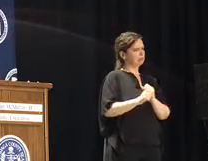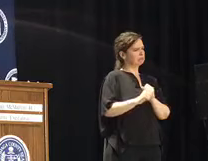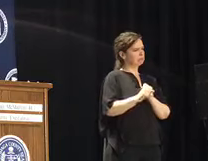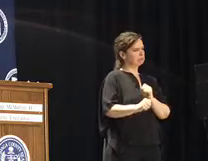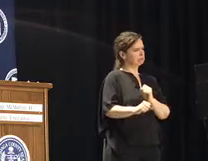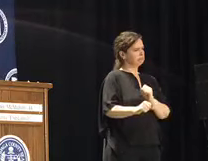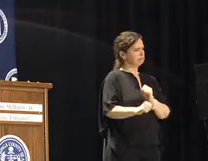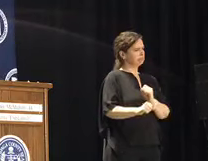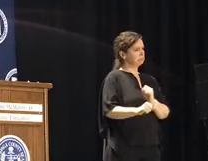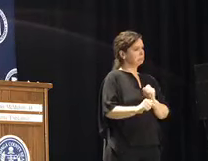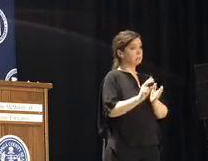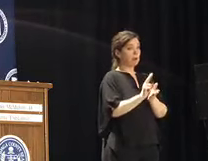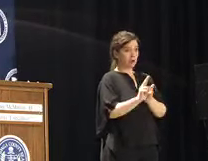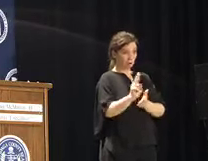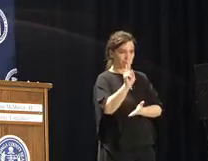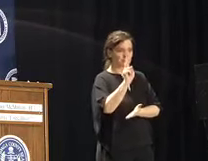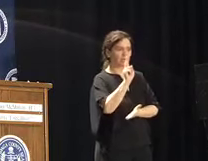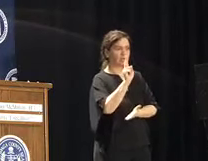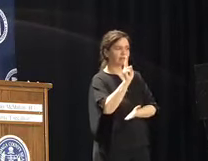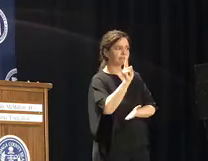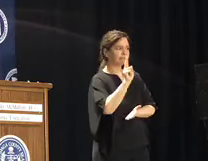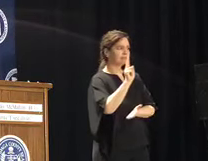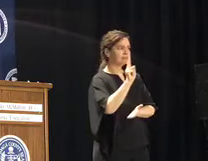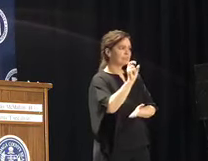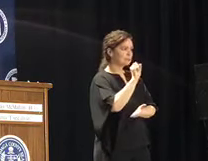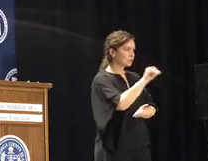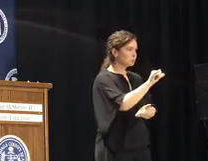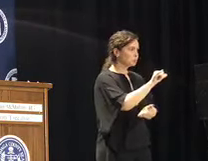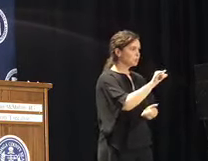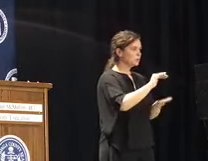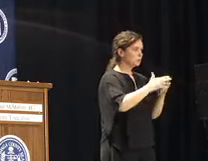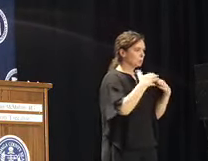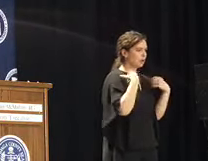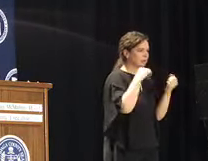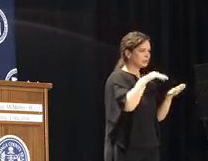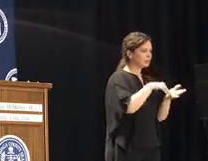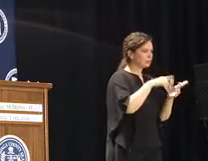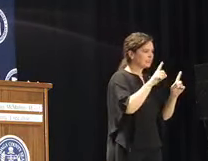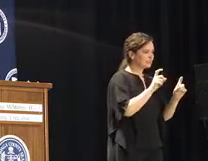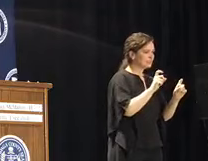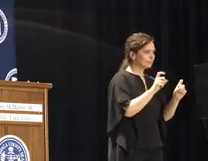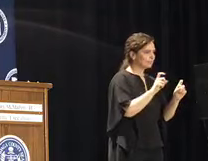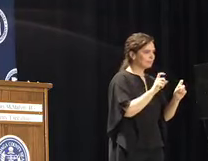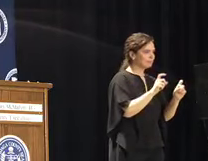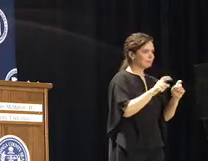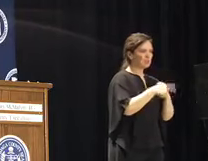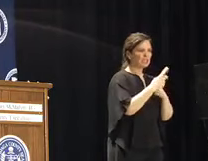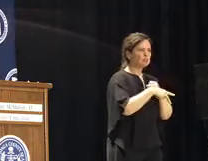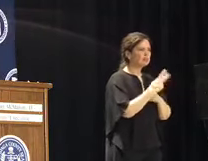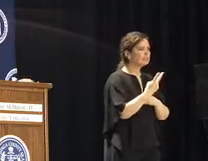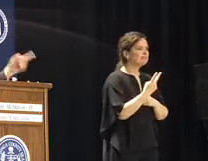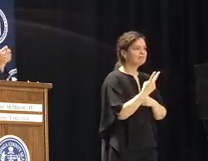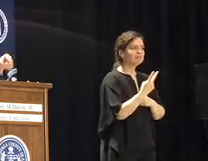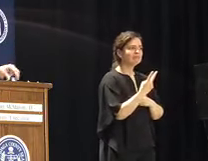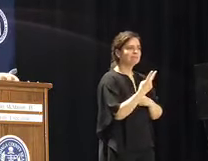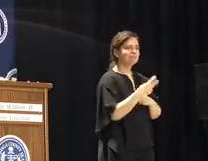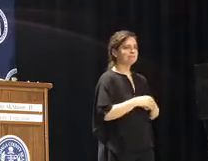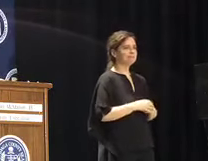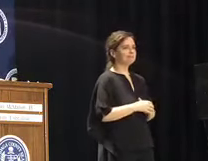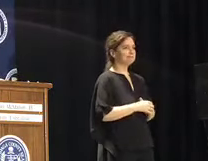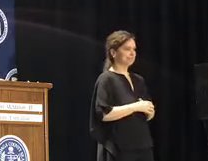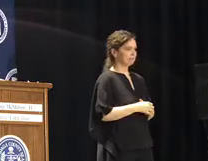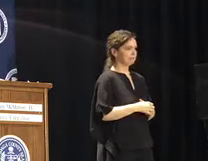we're seeing that 24 to 48 hour span, which is good. It's good. I mean, we got